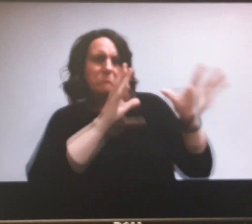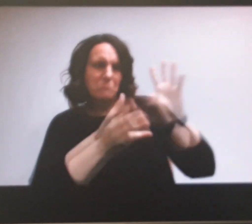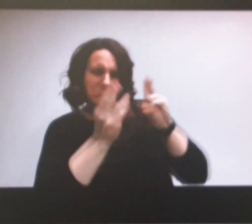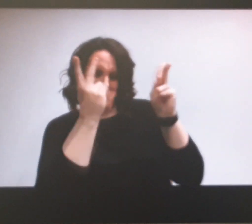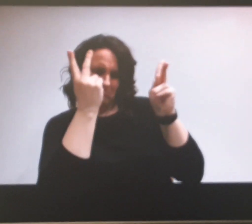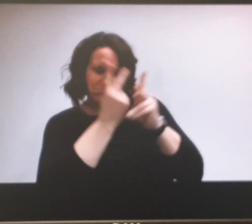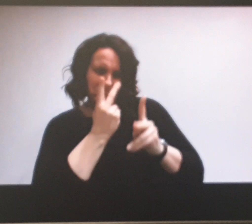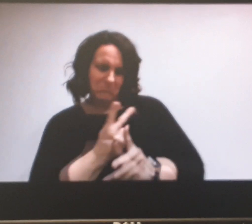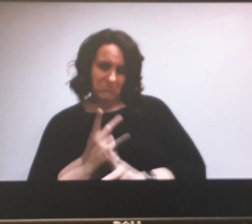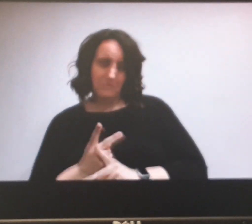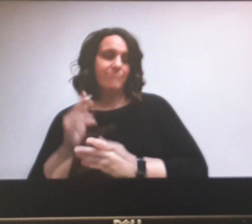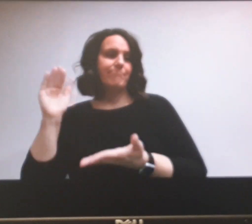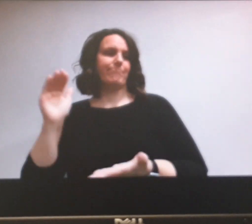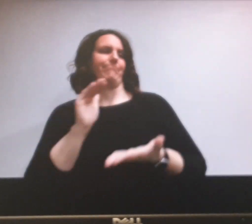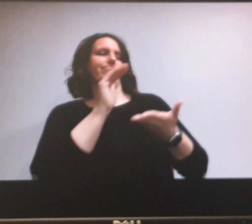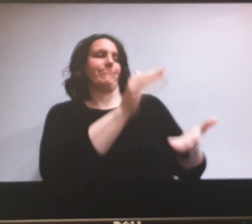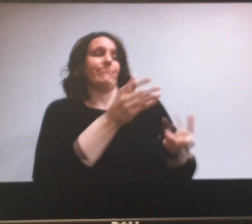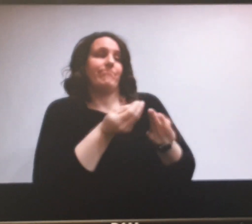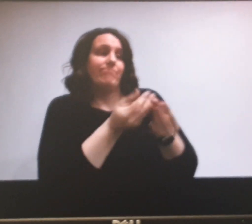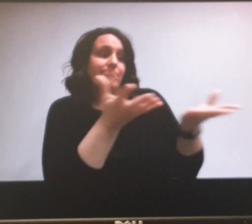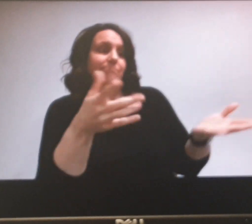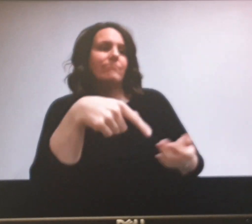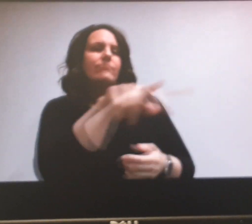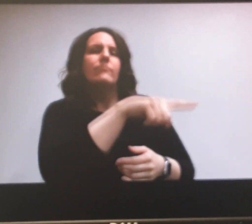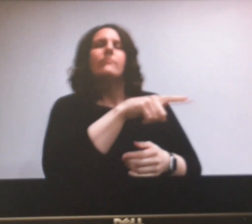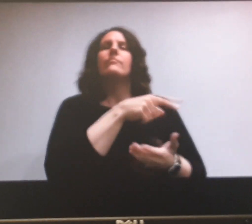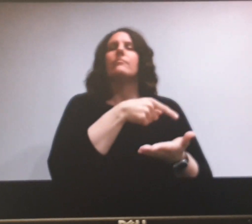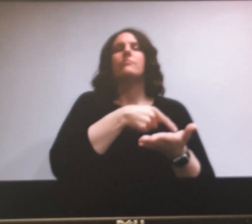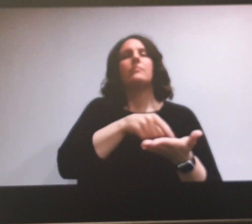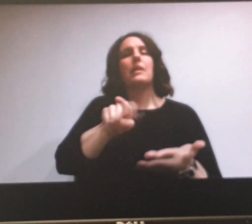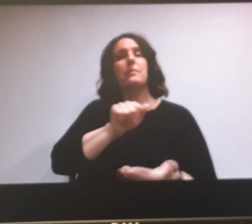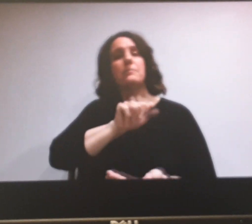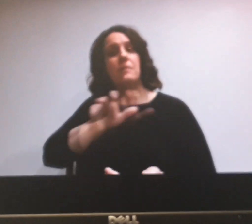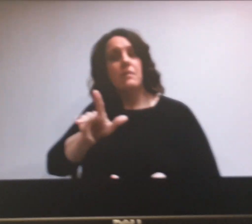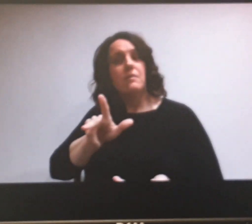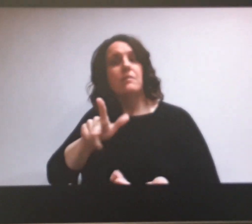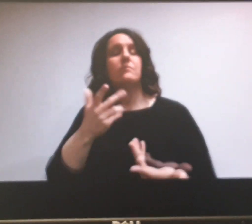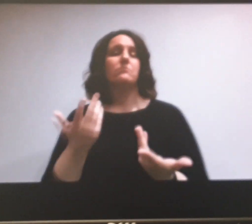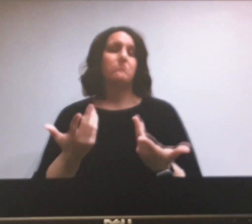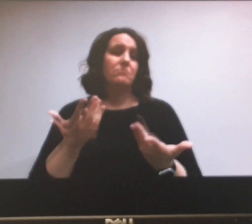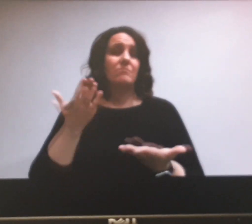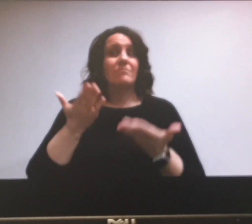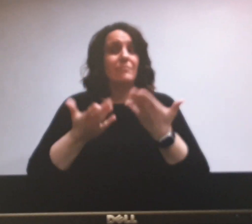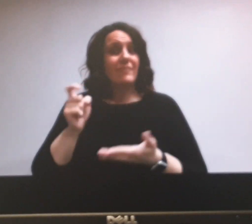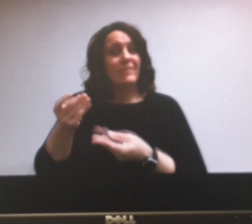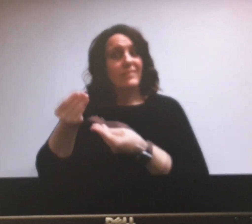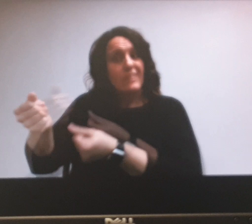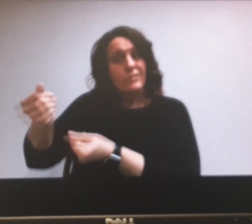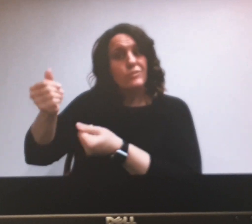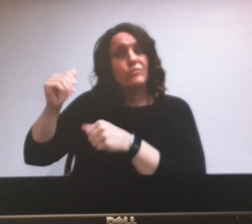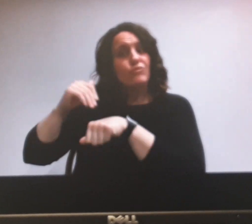needs to be involved, like the amount of delegates and how they will pay a